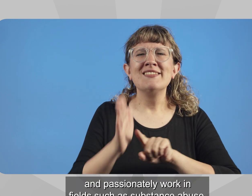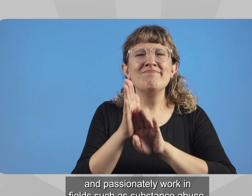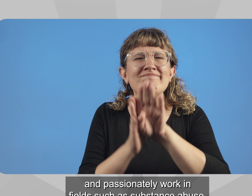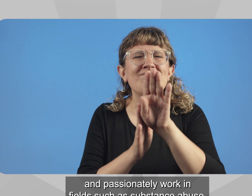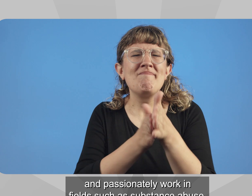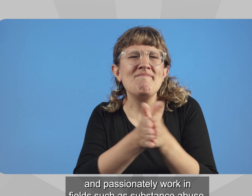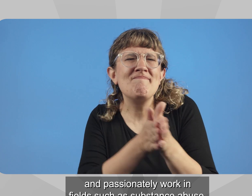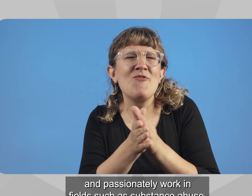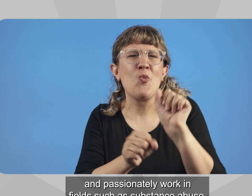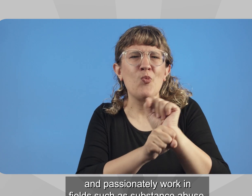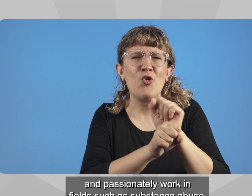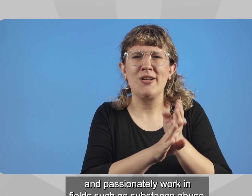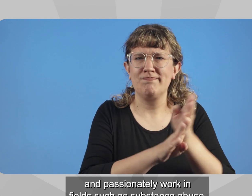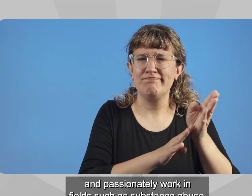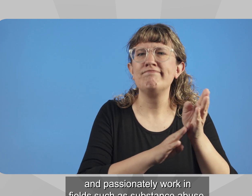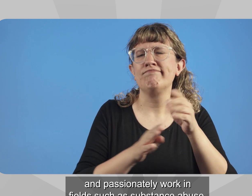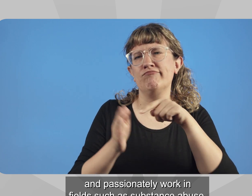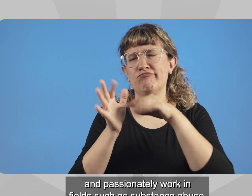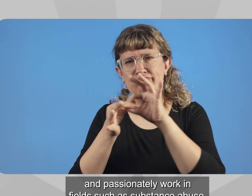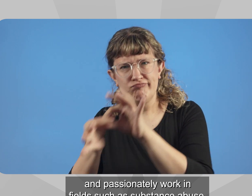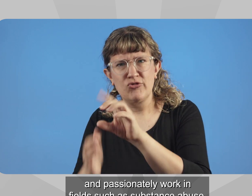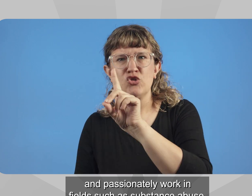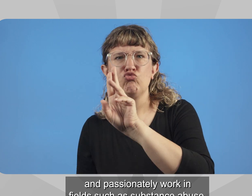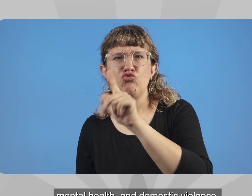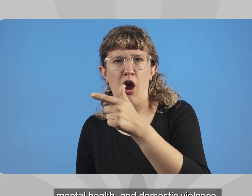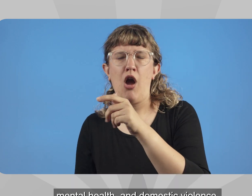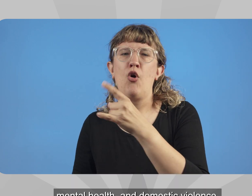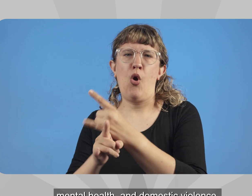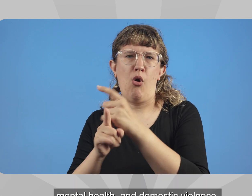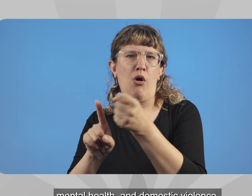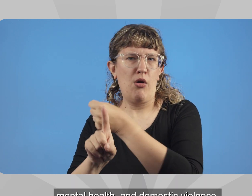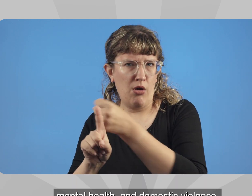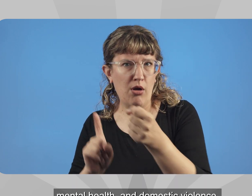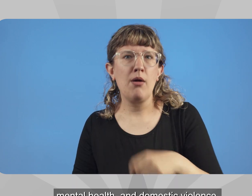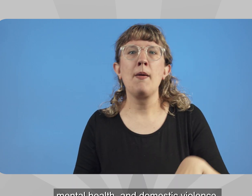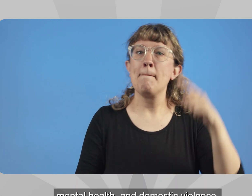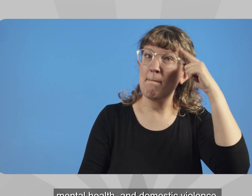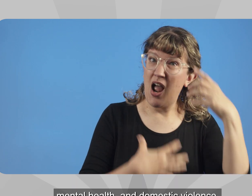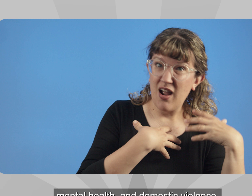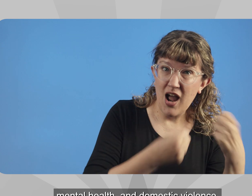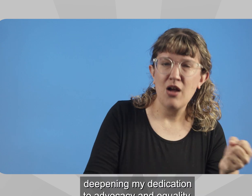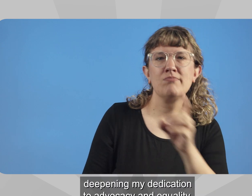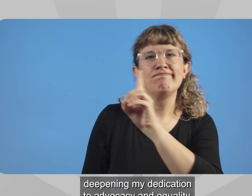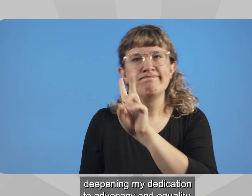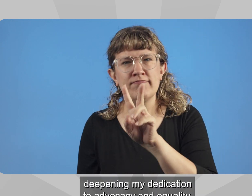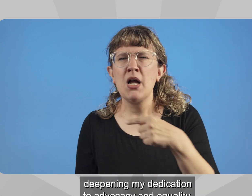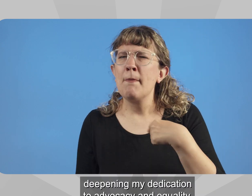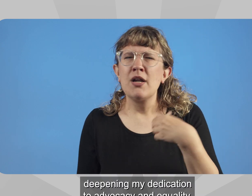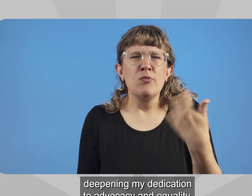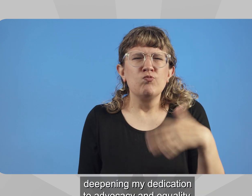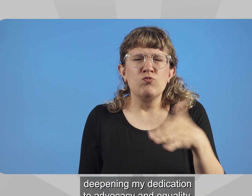and passionately work in fields such as substance abuse, mental health, and domestic violence, deepening